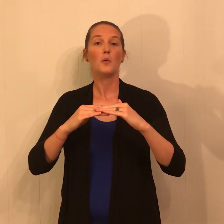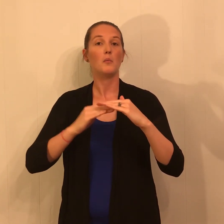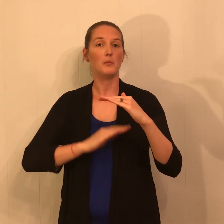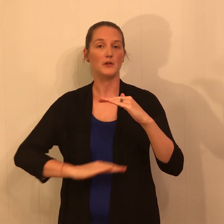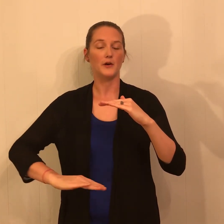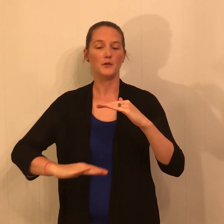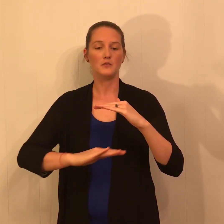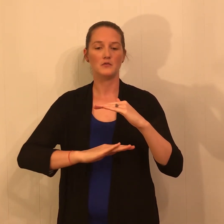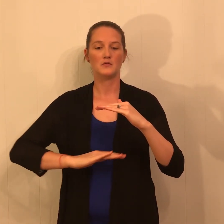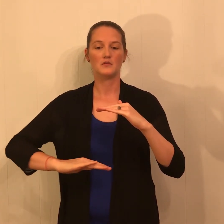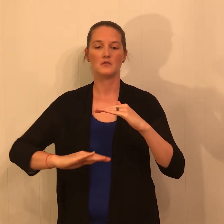below,